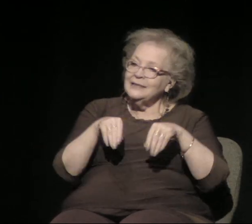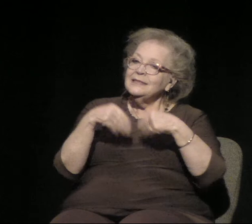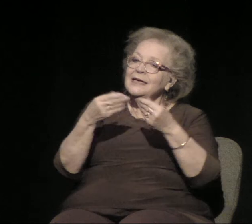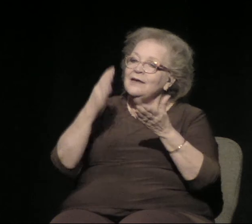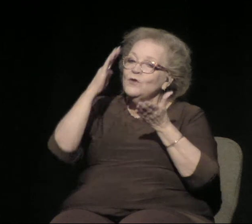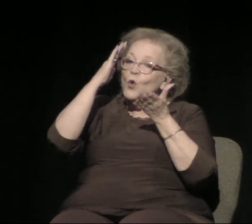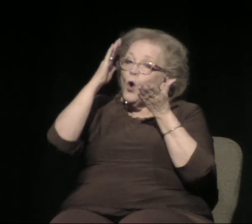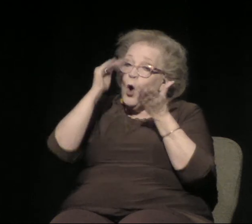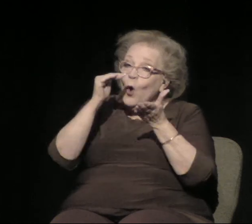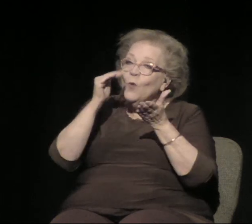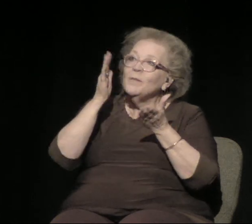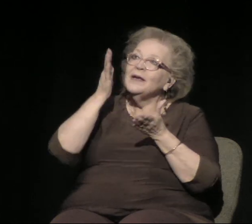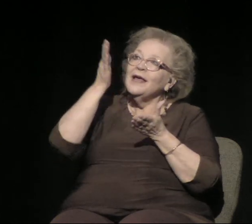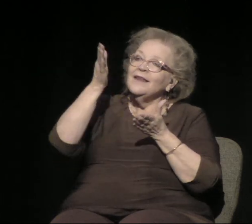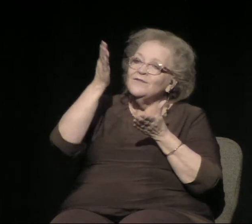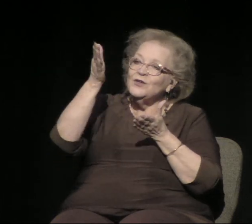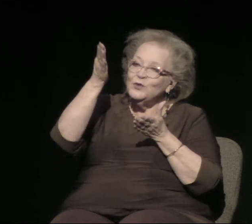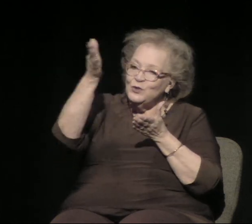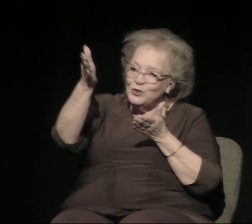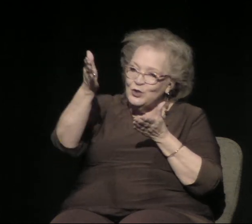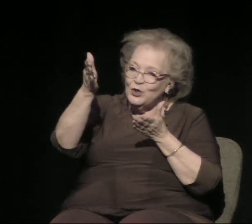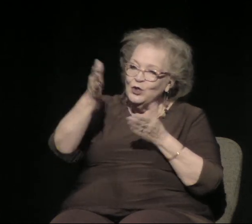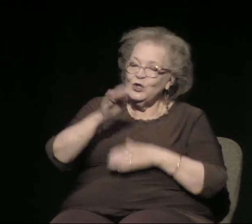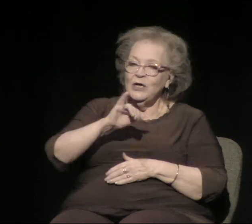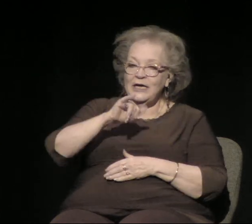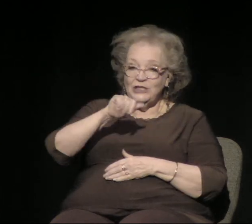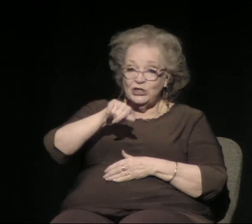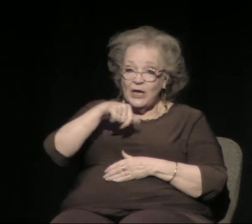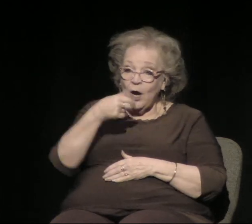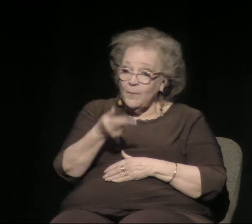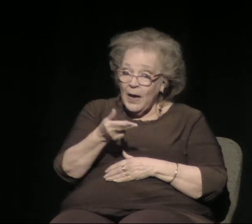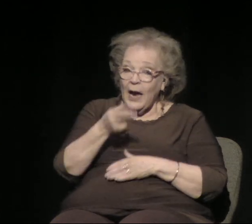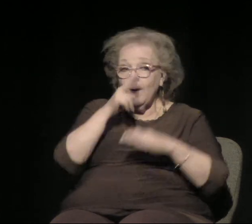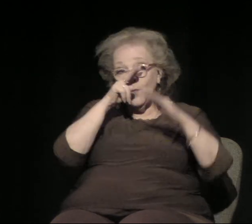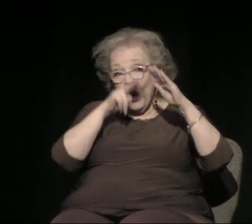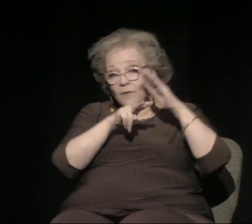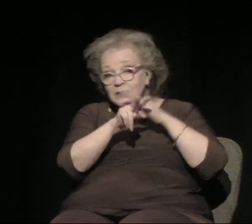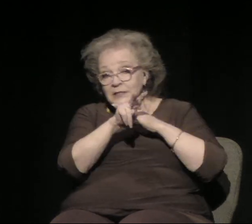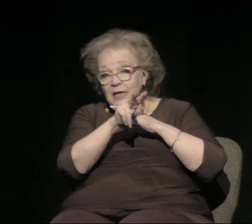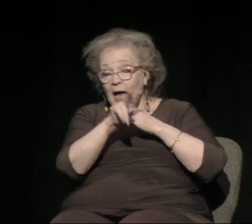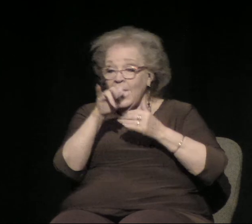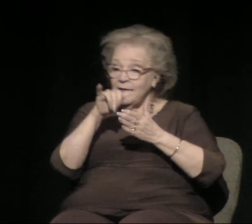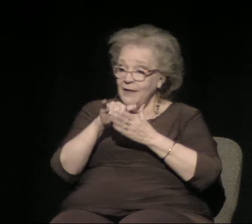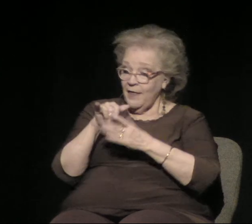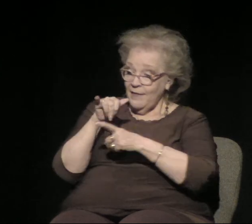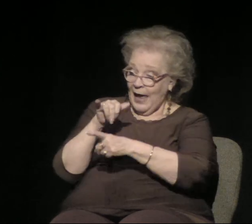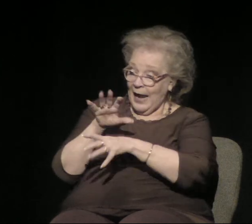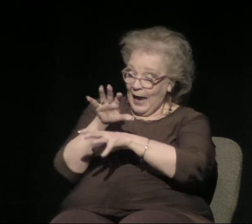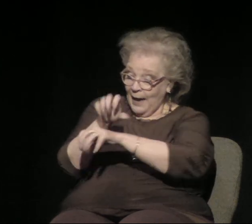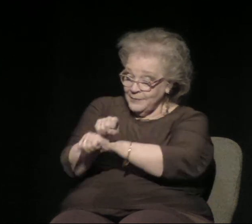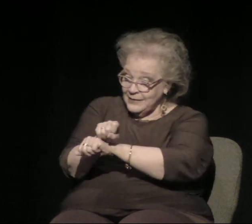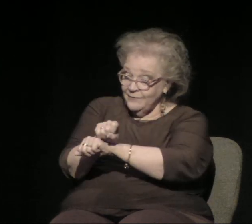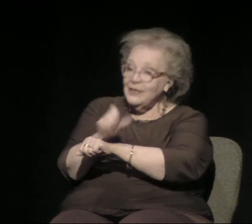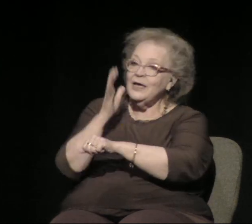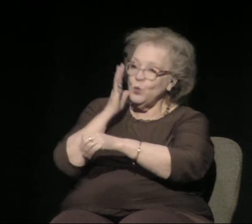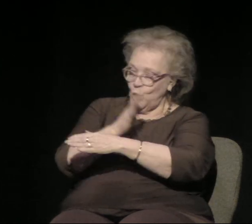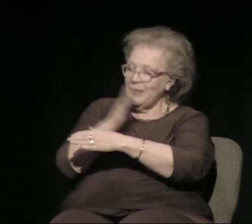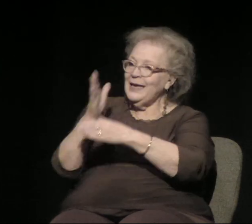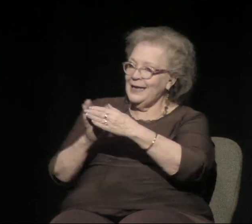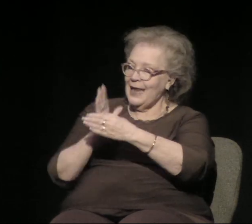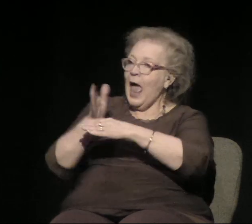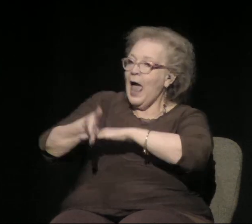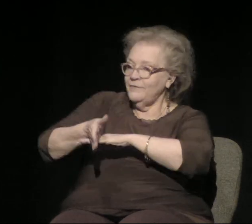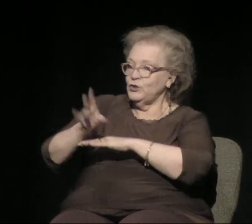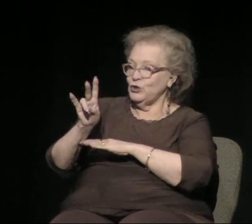hope and a future. Jeremiah prophesied that the Babylonian captivity would end after 70